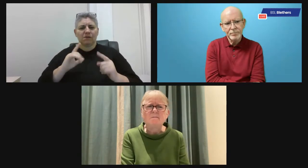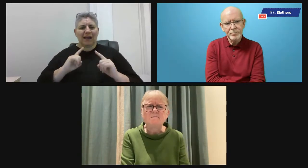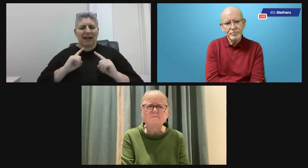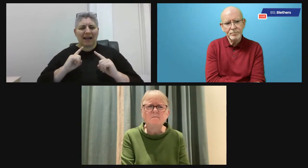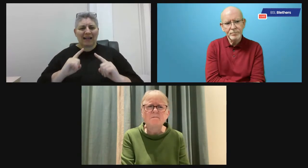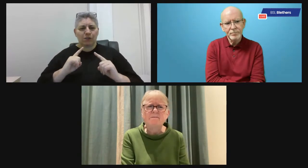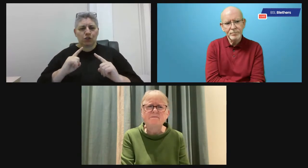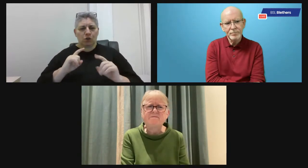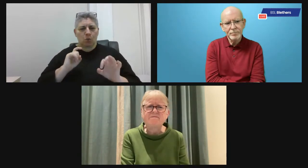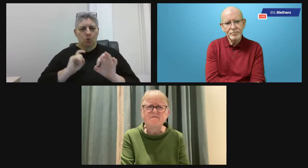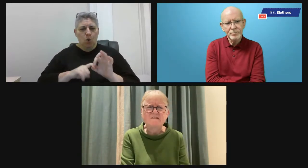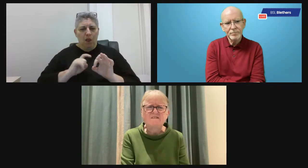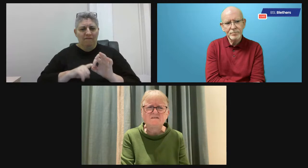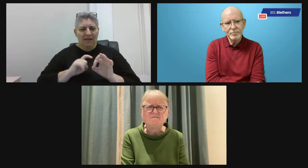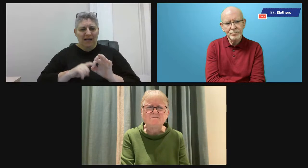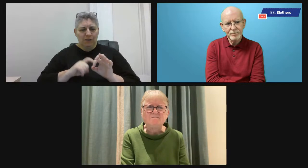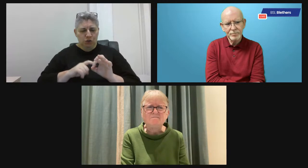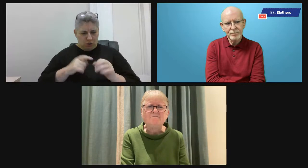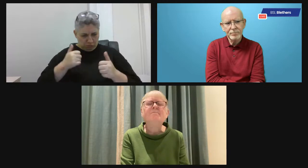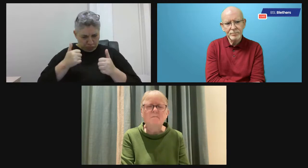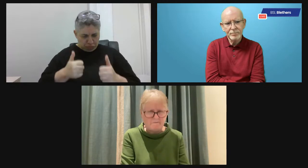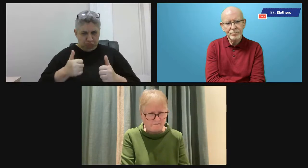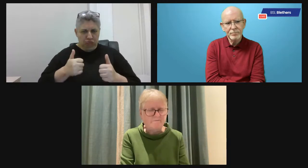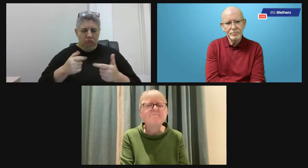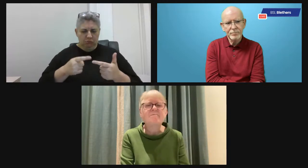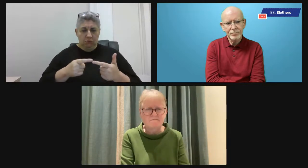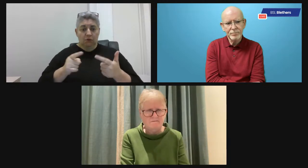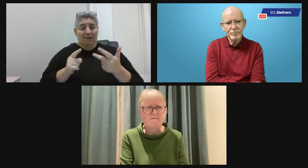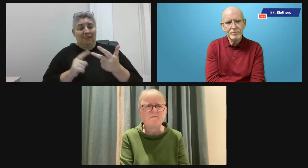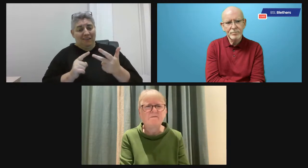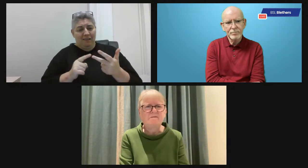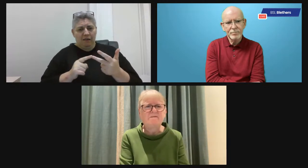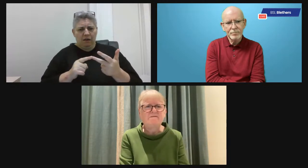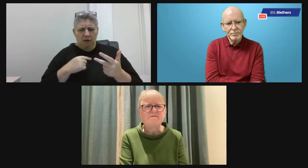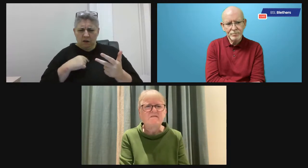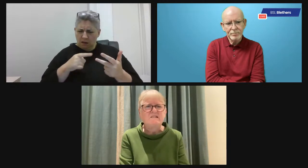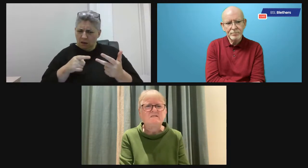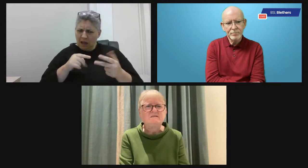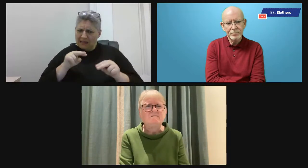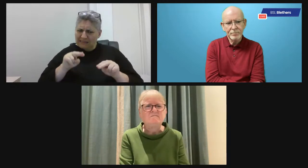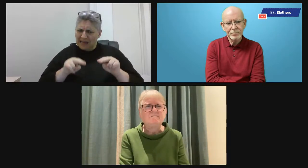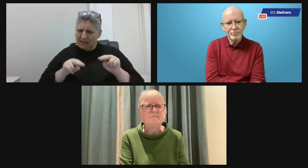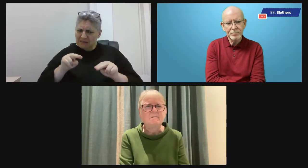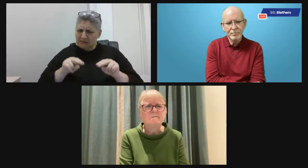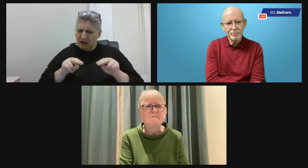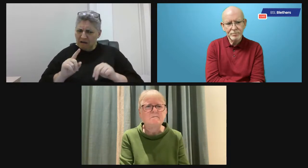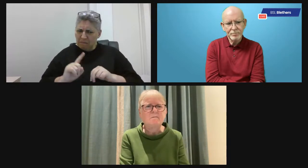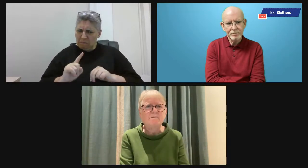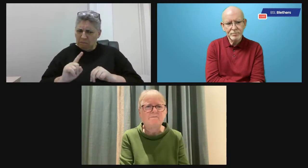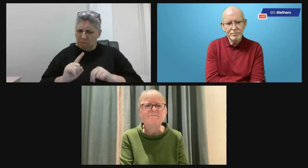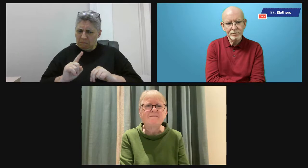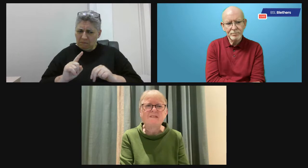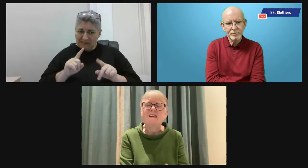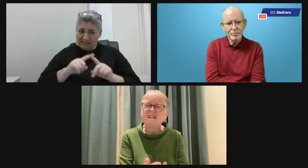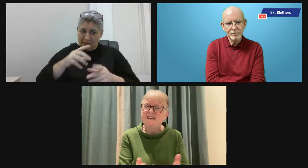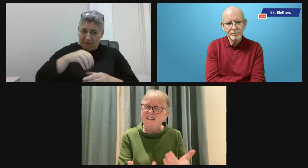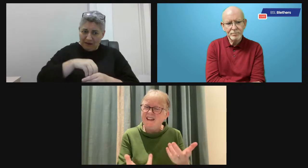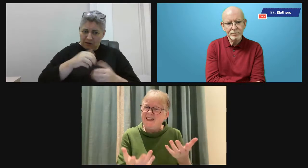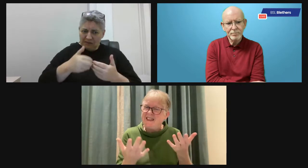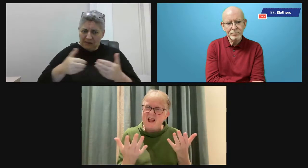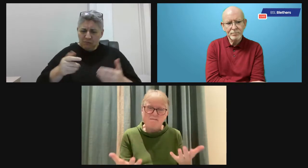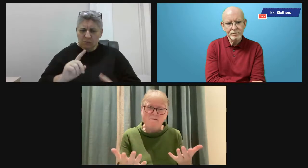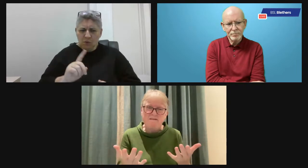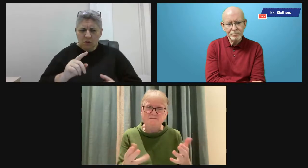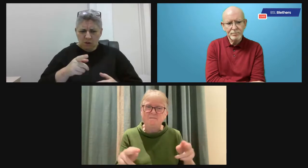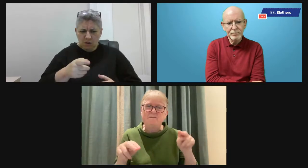level 6 BSL, and I've done my teacher qualification, and then I've decided, oh,